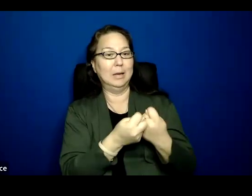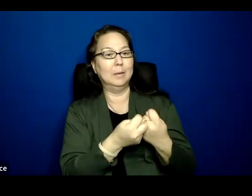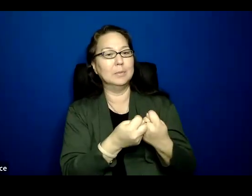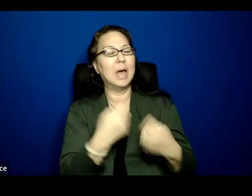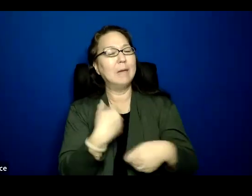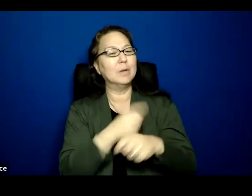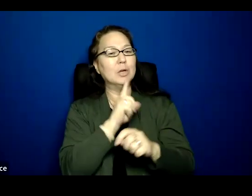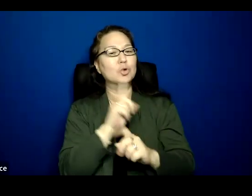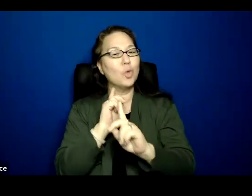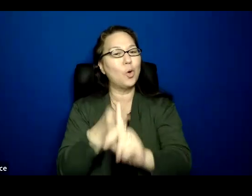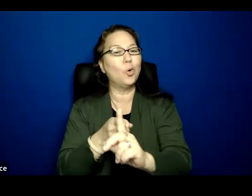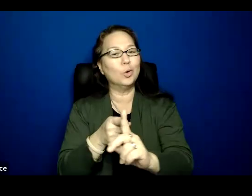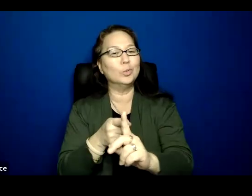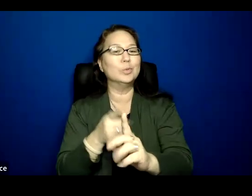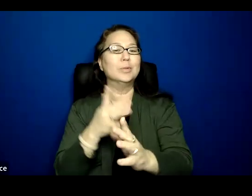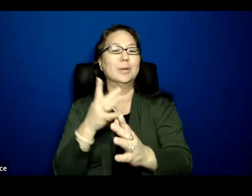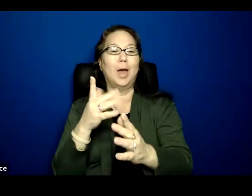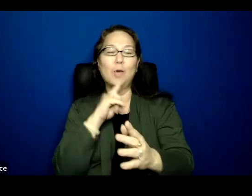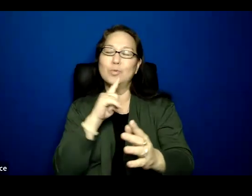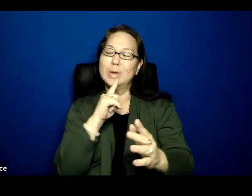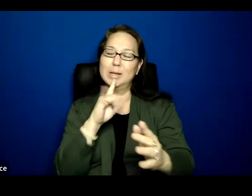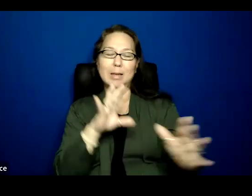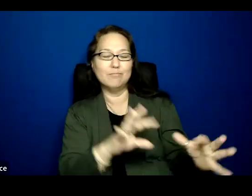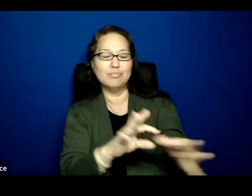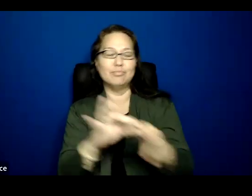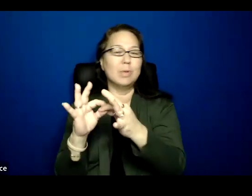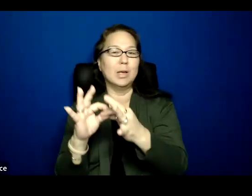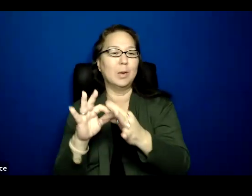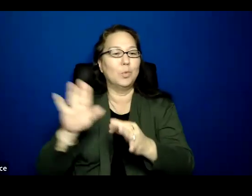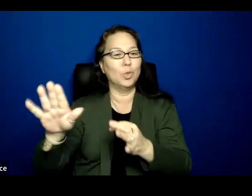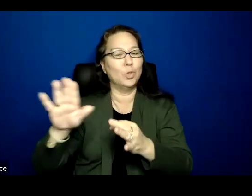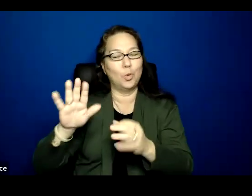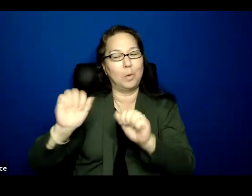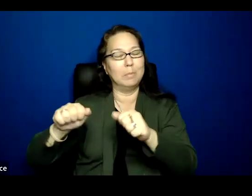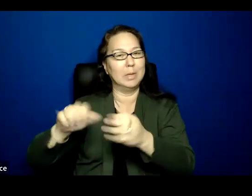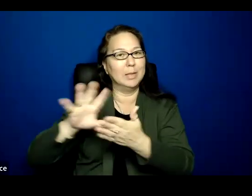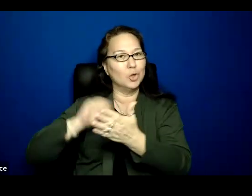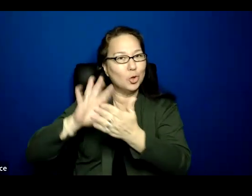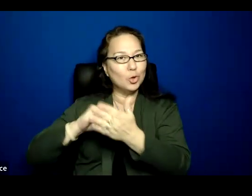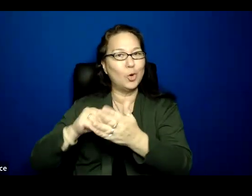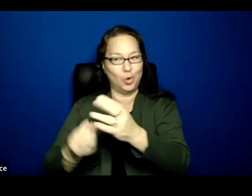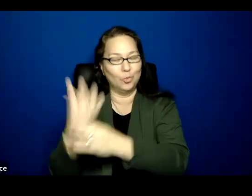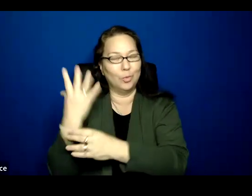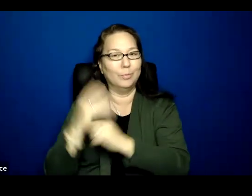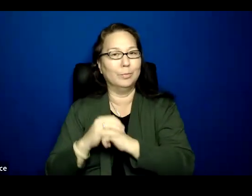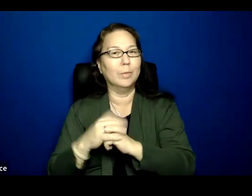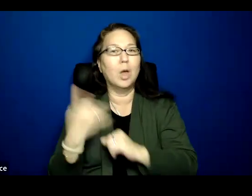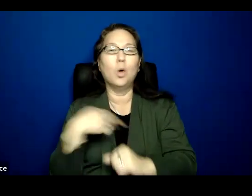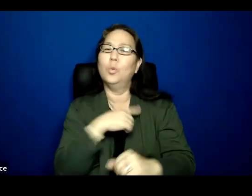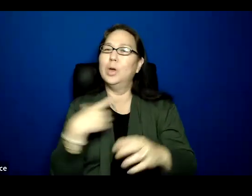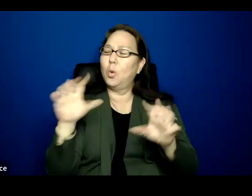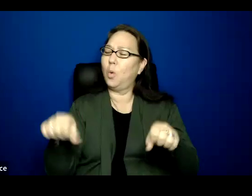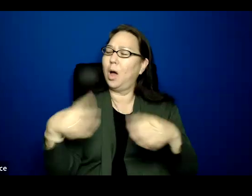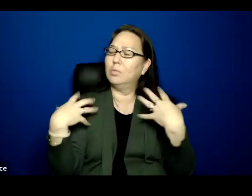and responsive to supporting each student's vision for learning and growth. We are addressing disproportionality by strengthening